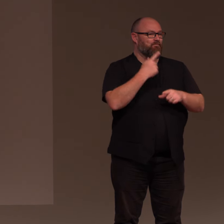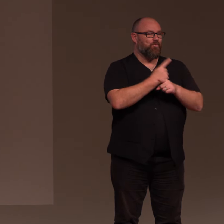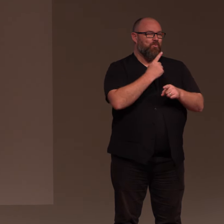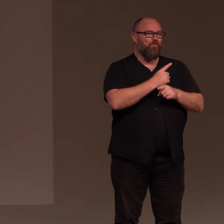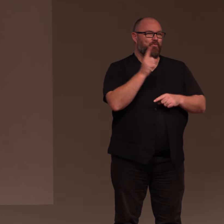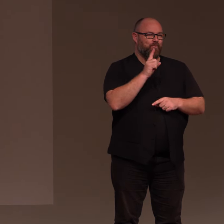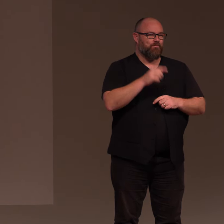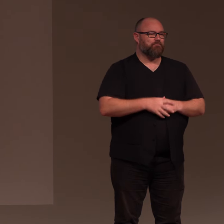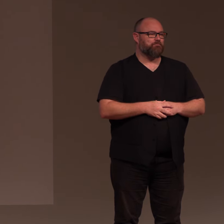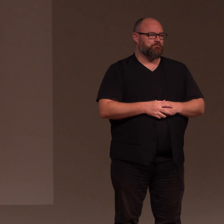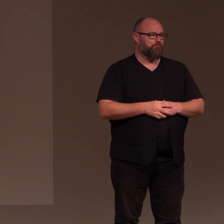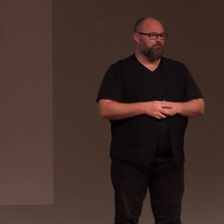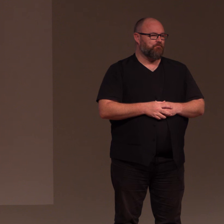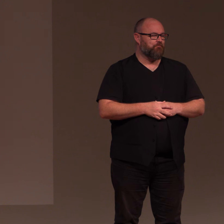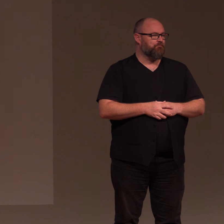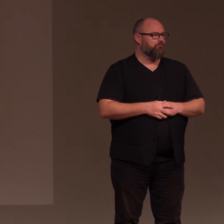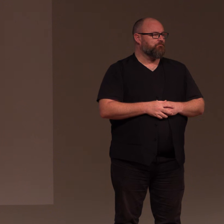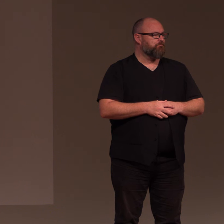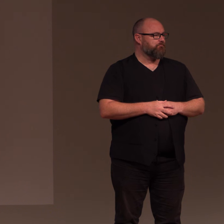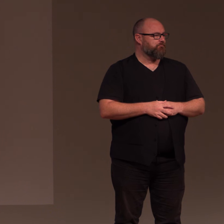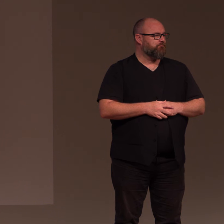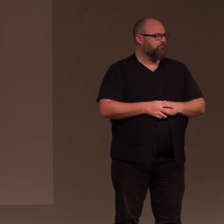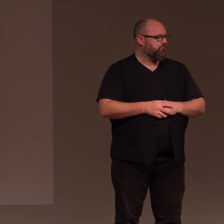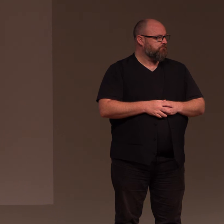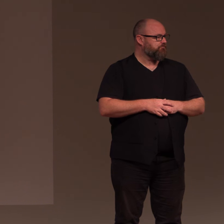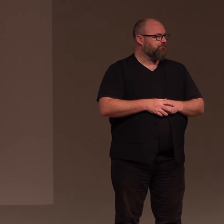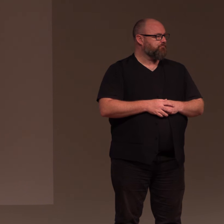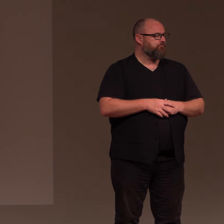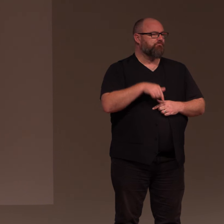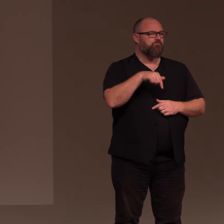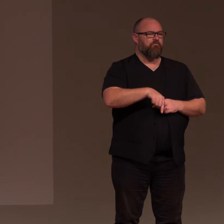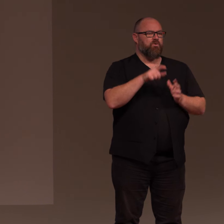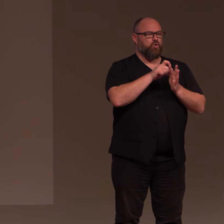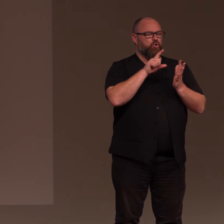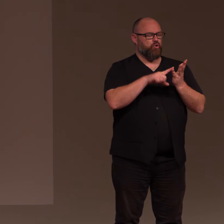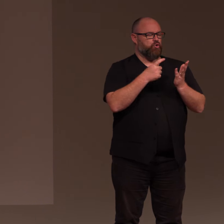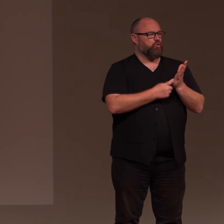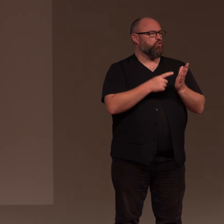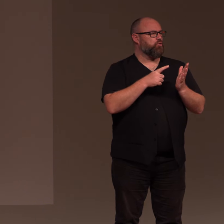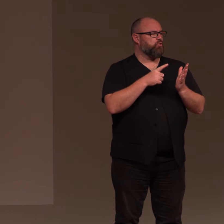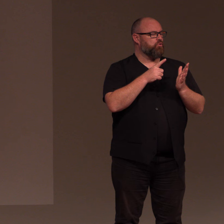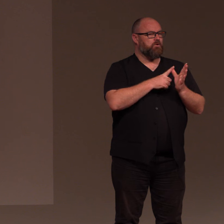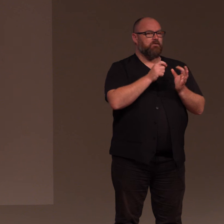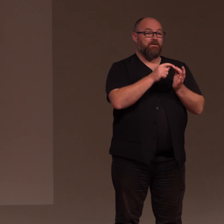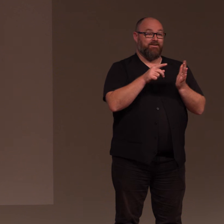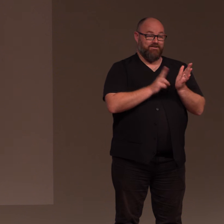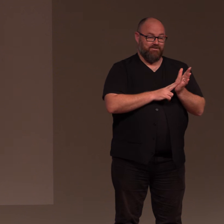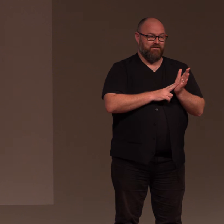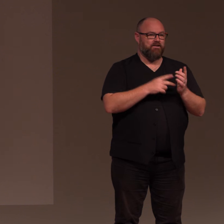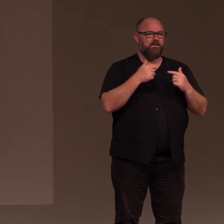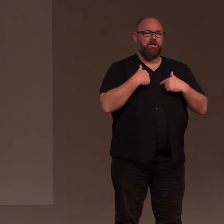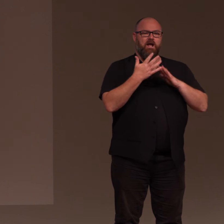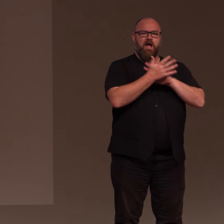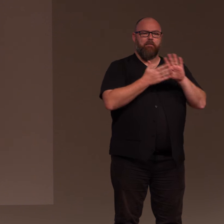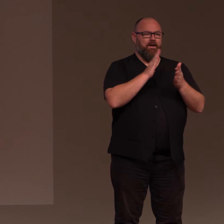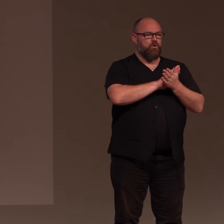is in the Parramatta, in Dirubin Local Aboriginal Land Council area. Dirubin means the